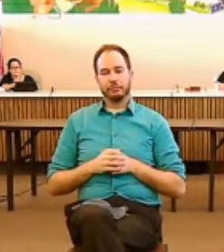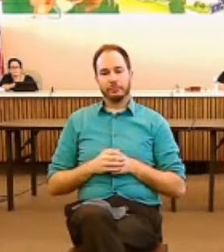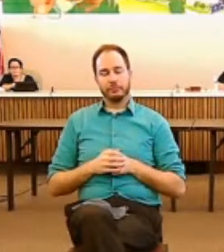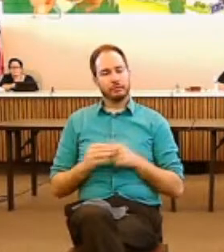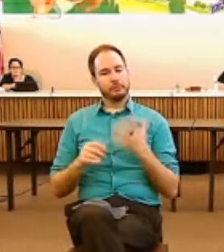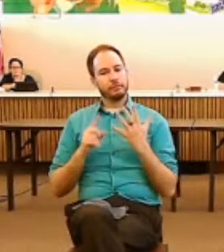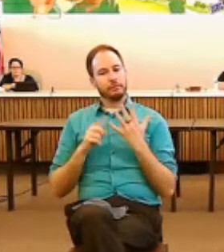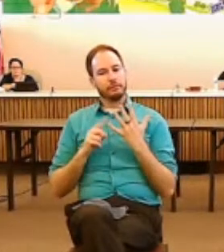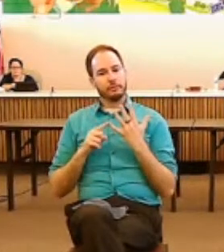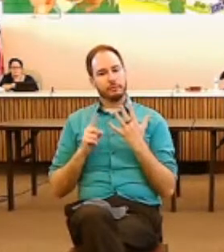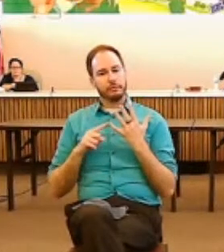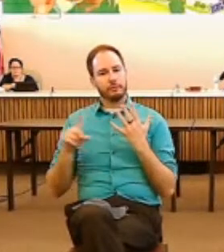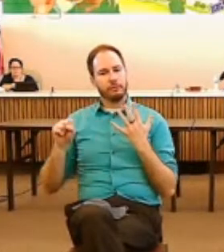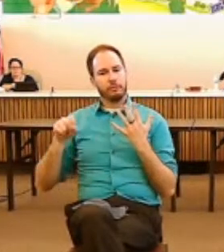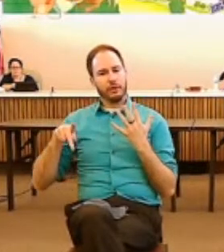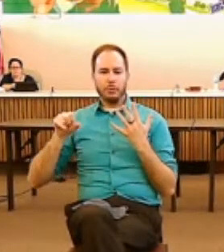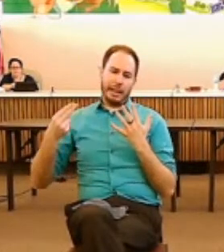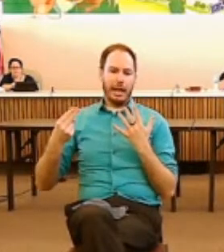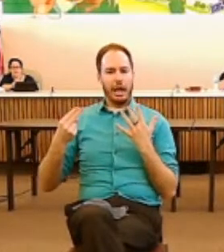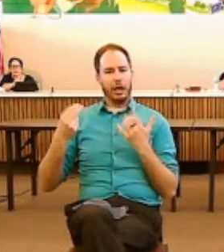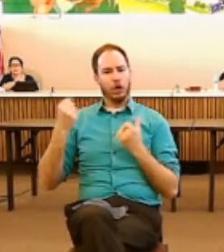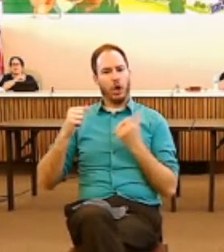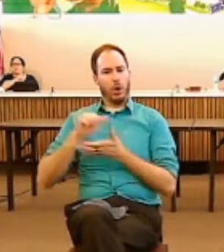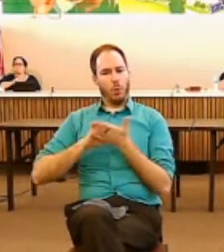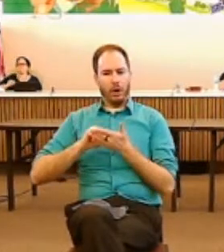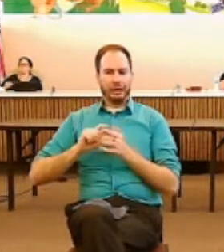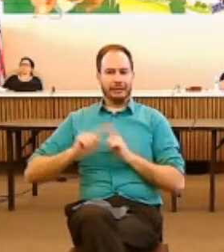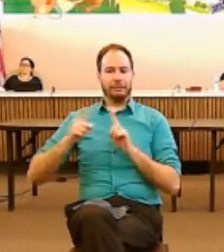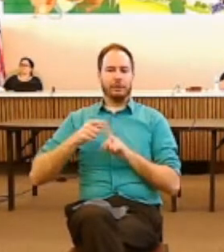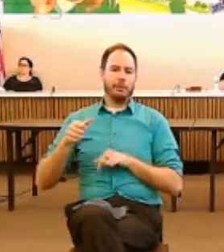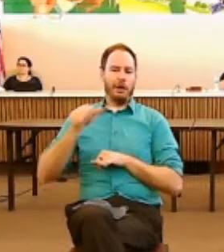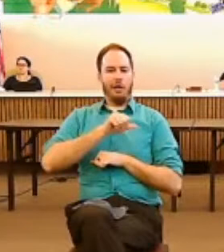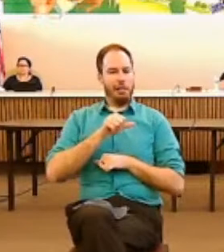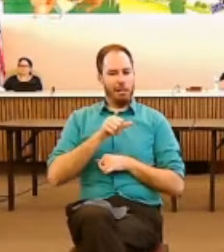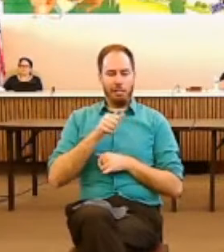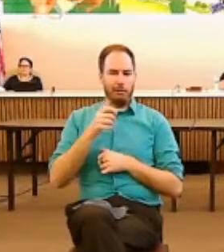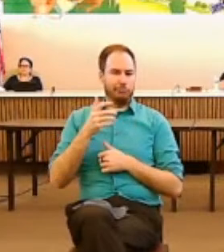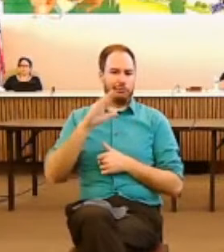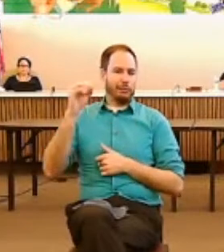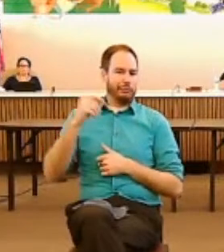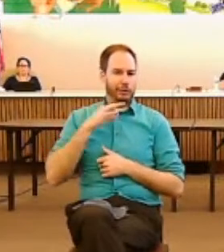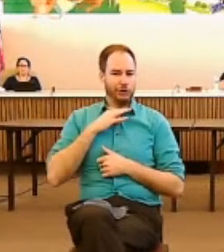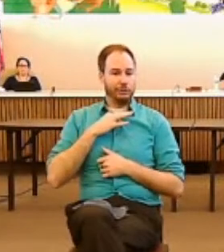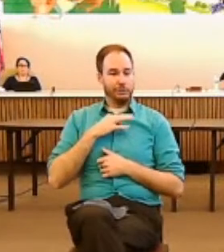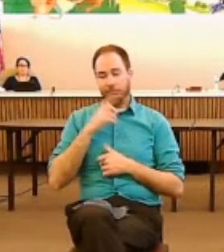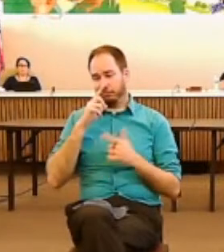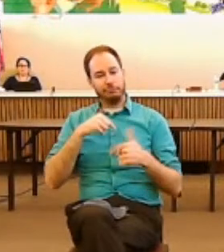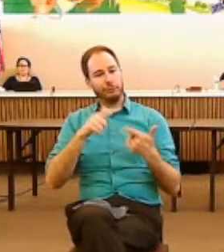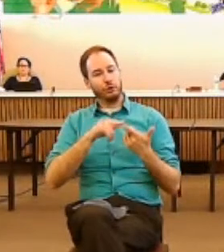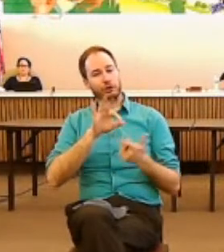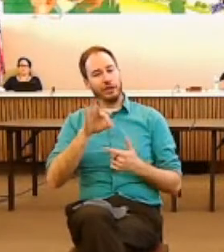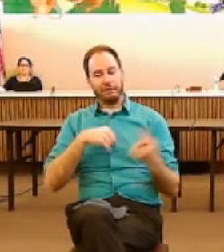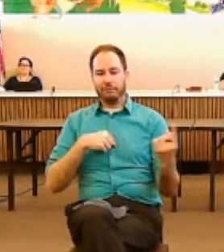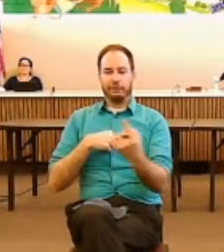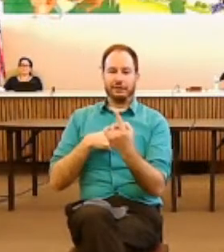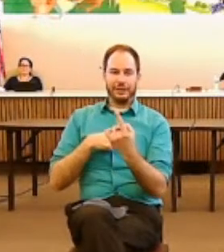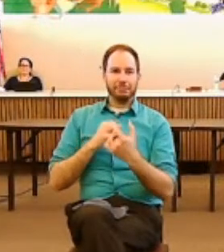What makes Splash Car Wash different than other car washes? I think that's your cue, Jeff.